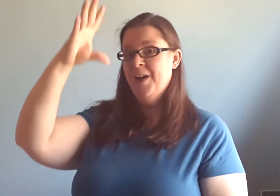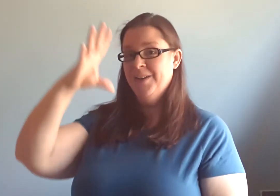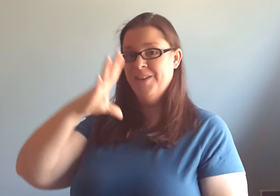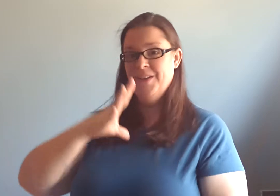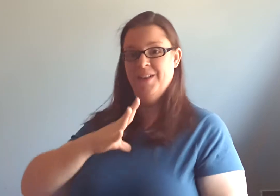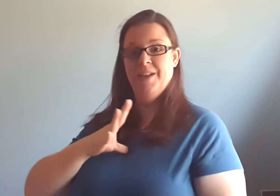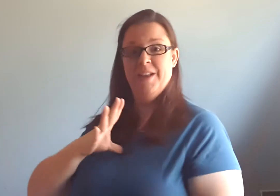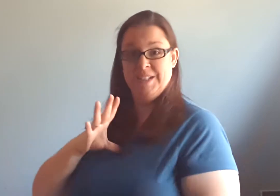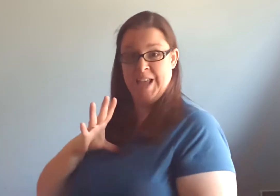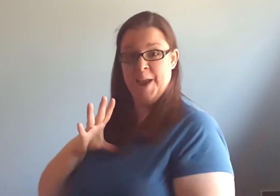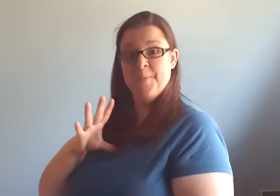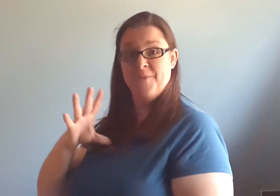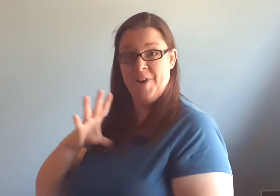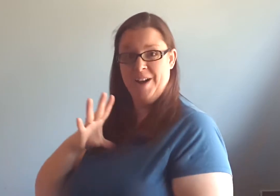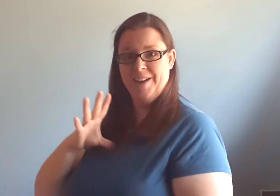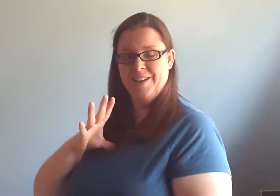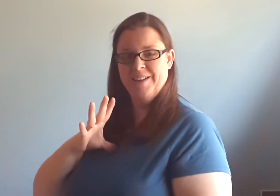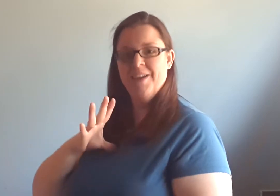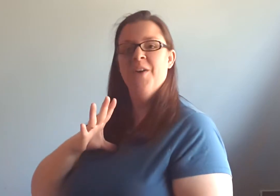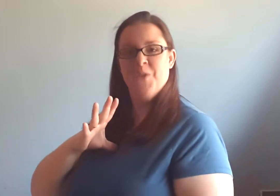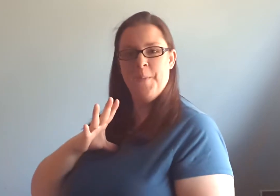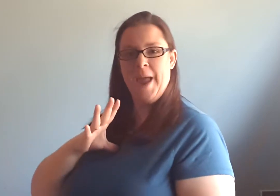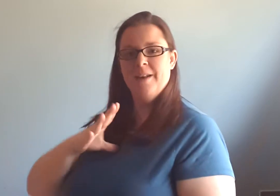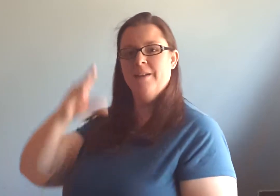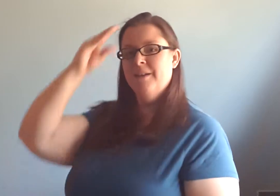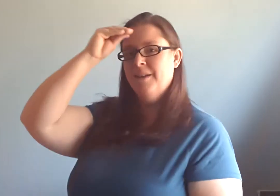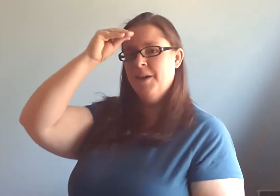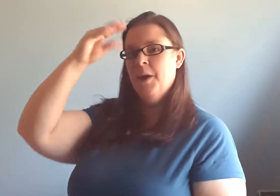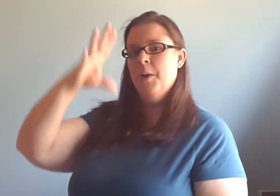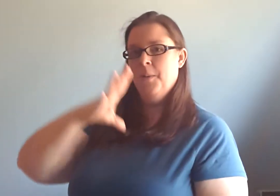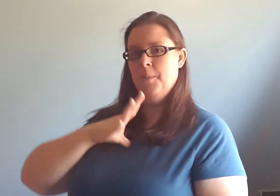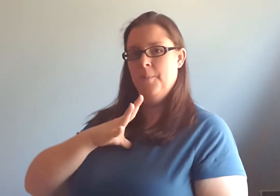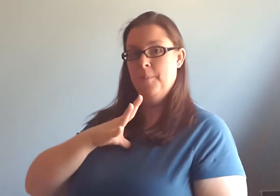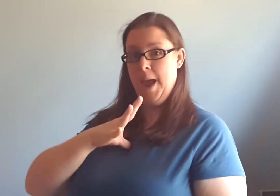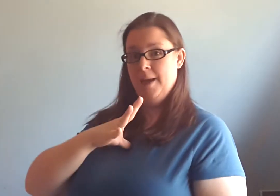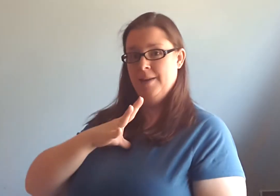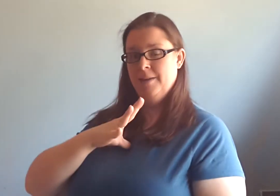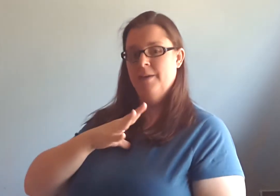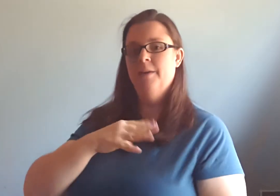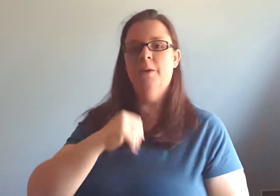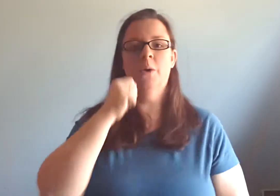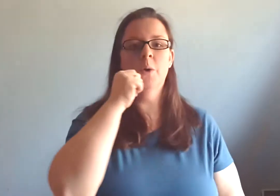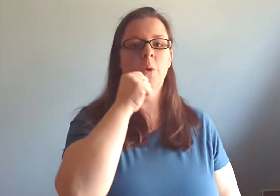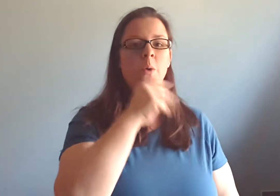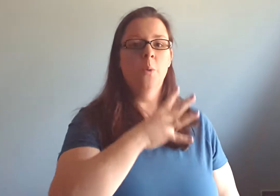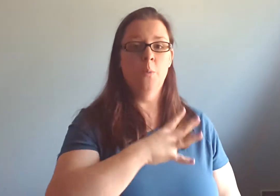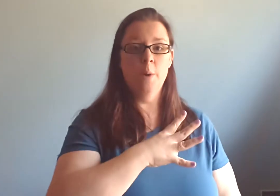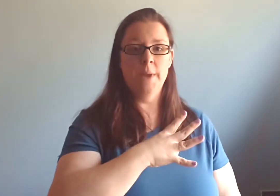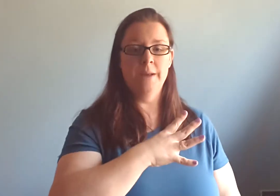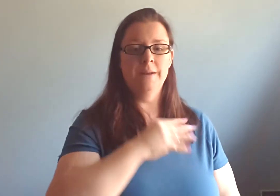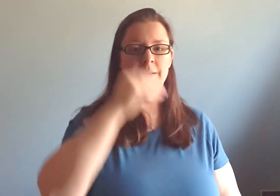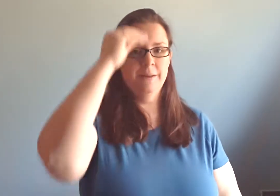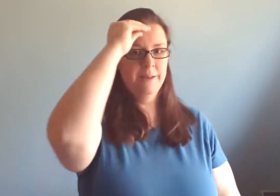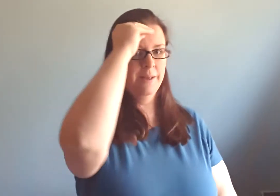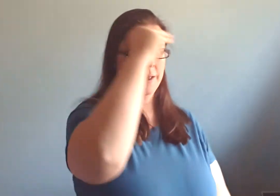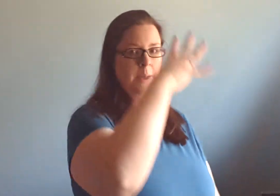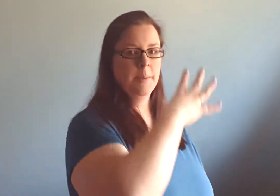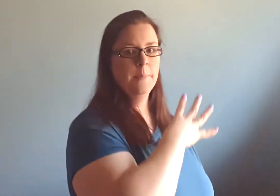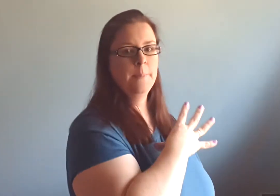down in the same, fine, for man. Man. Woman.